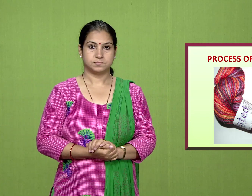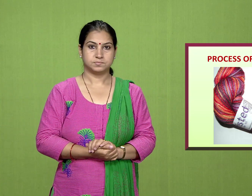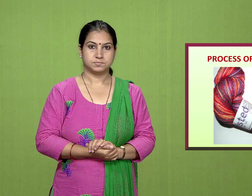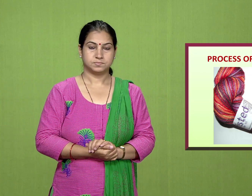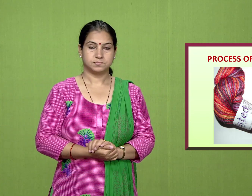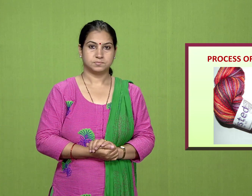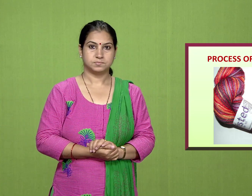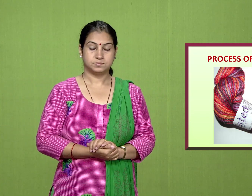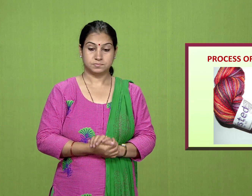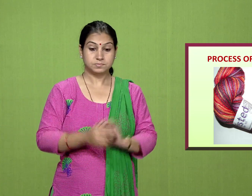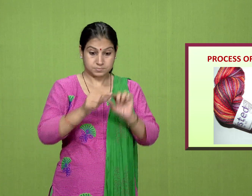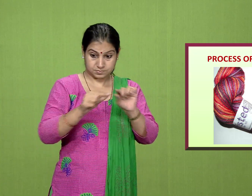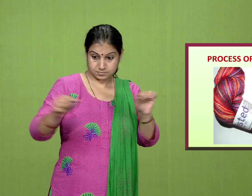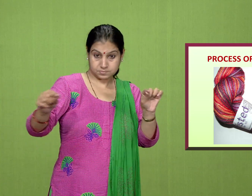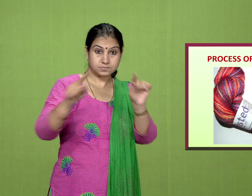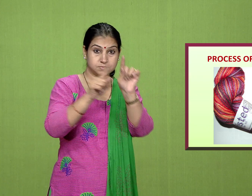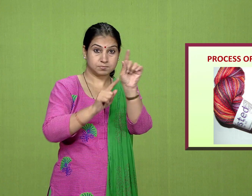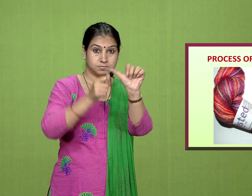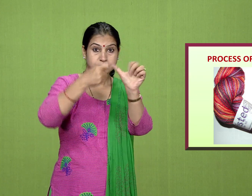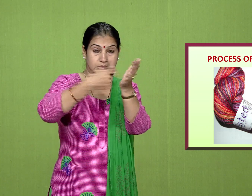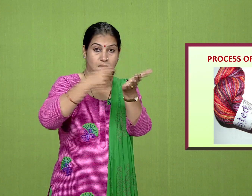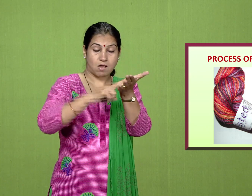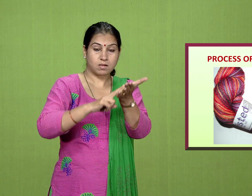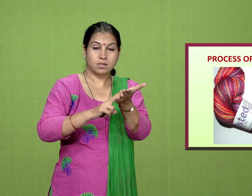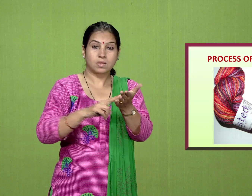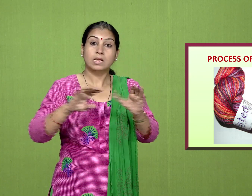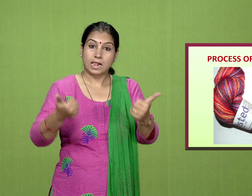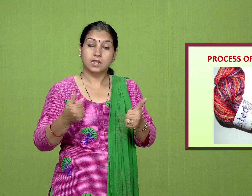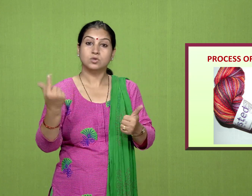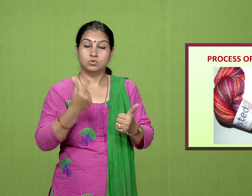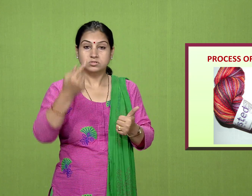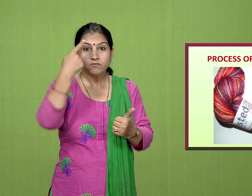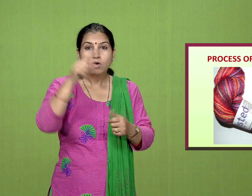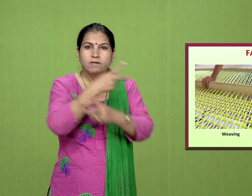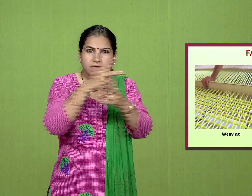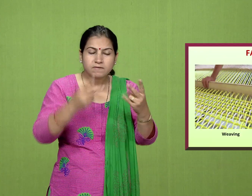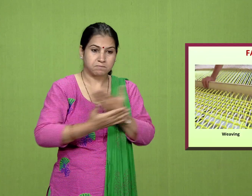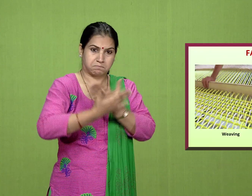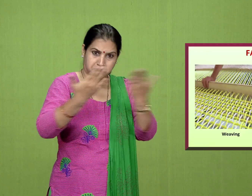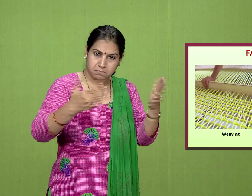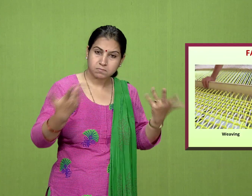The yarns can be used for various purposes like sewing,